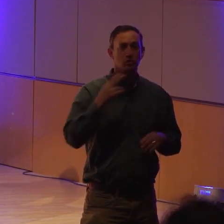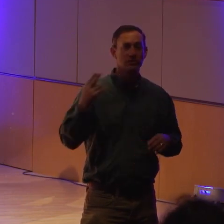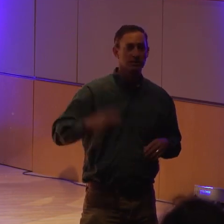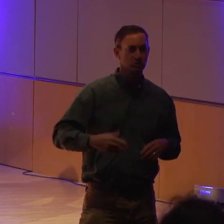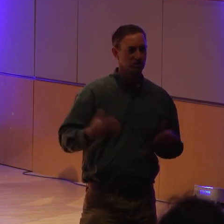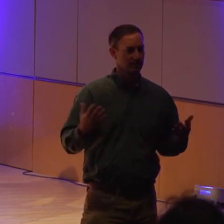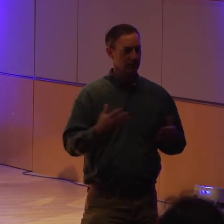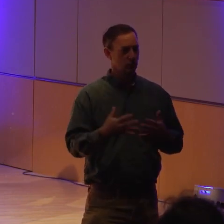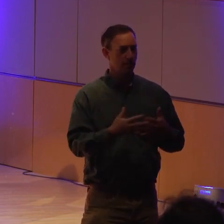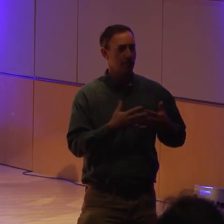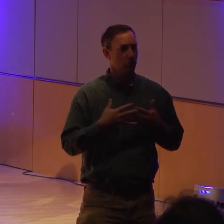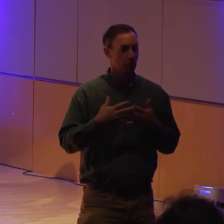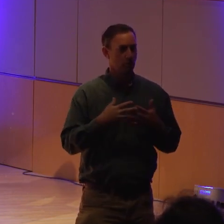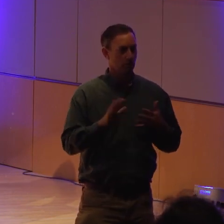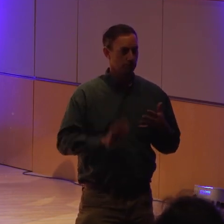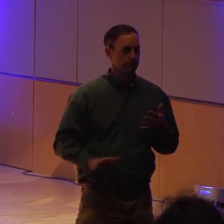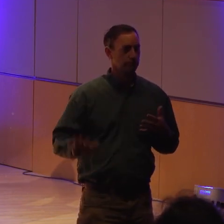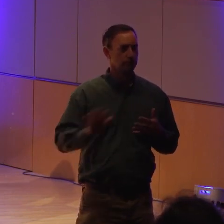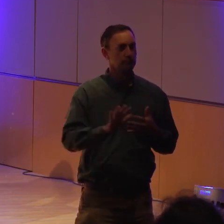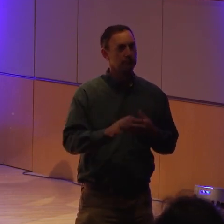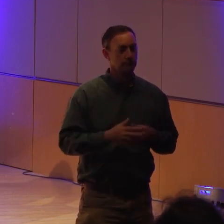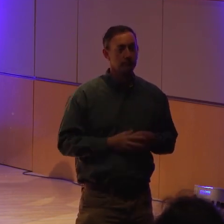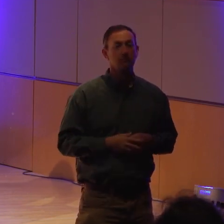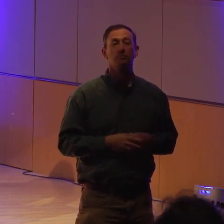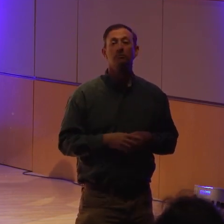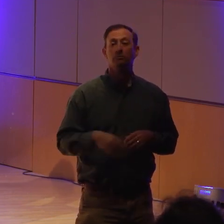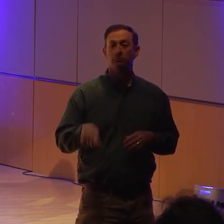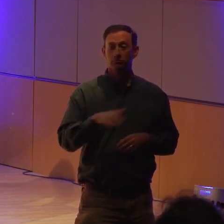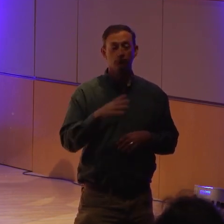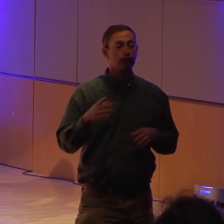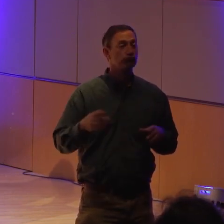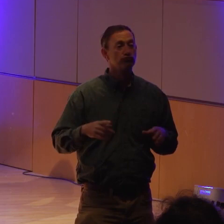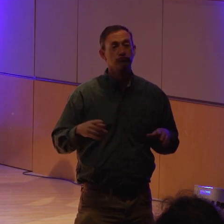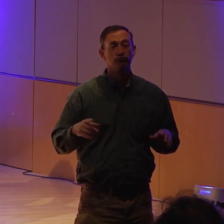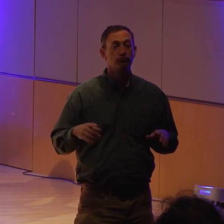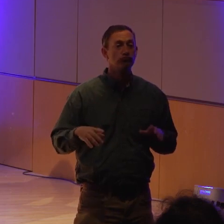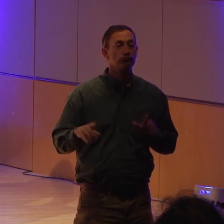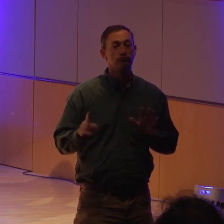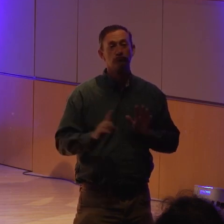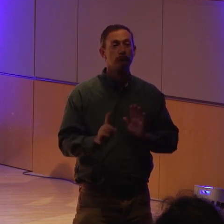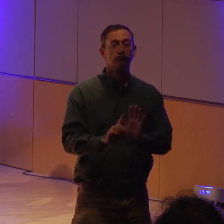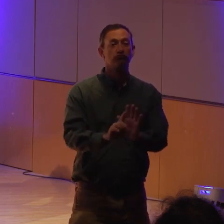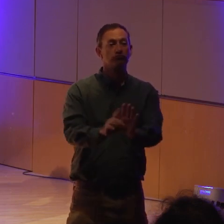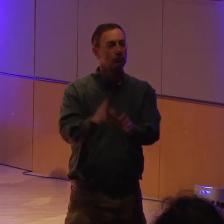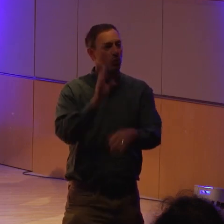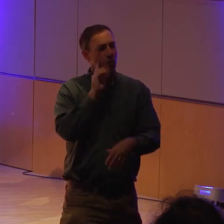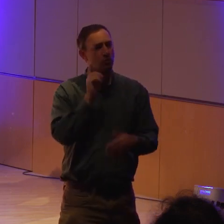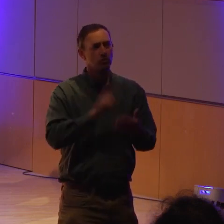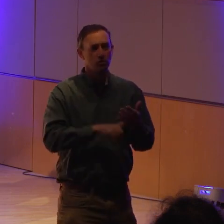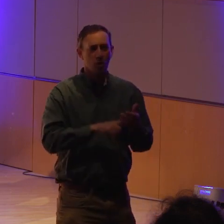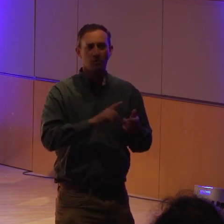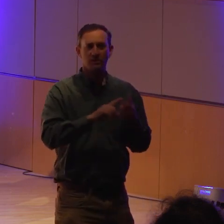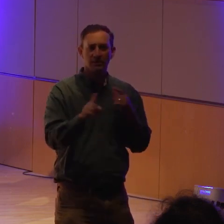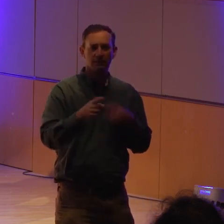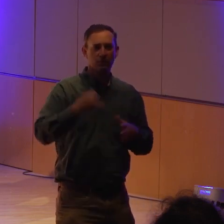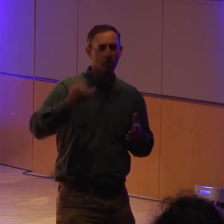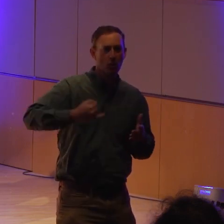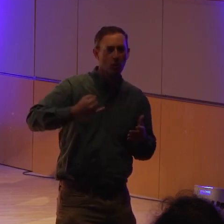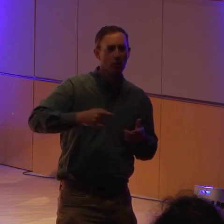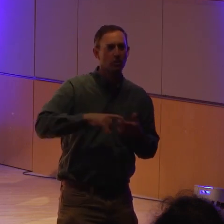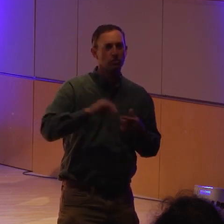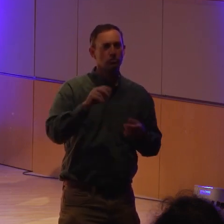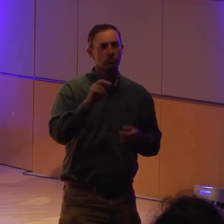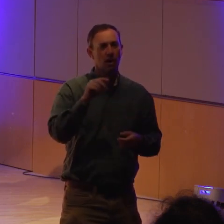on this continent. And as you go through, hopefully you'll note some of the installations of artist